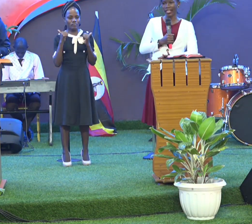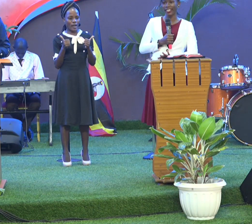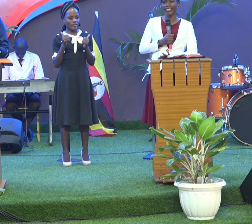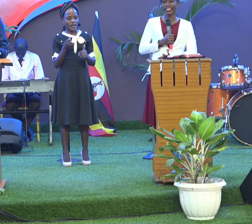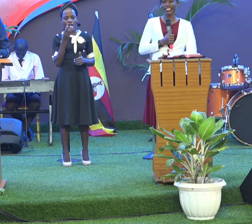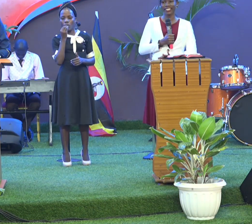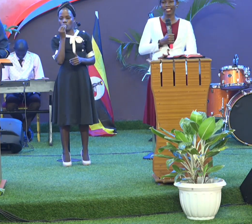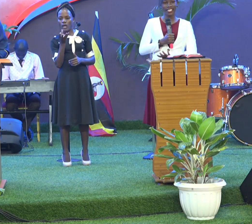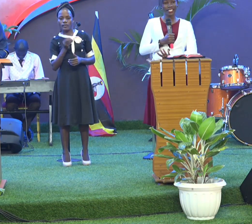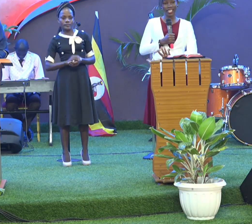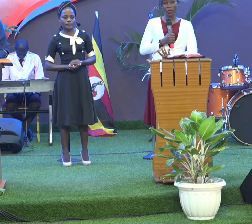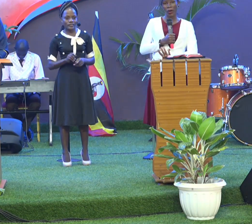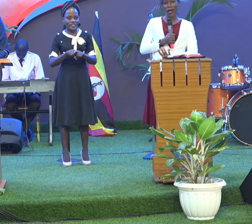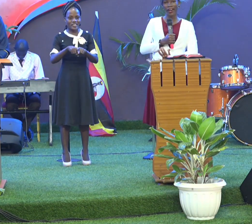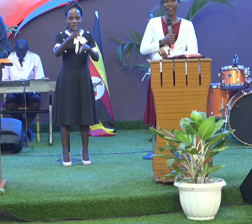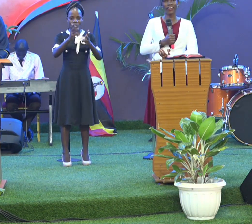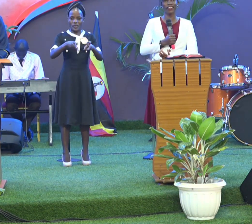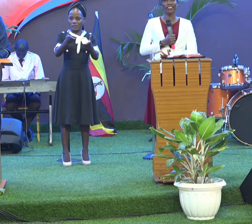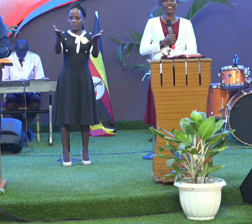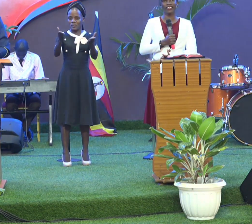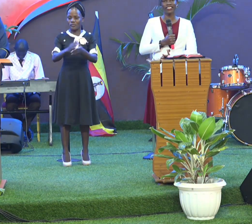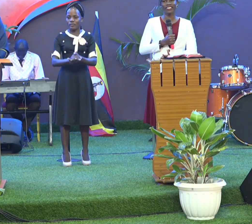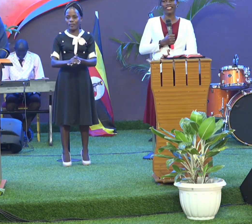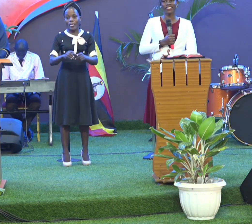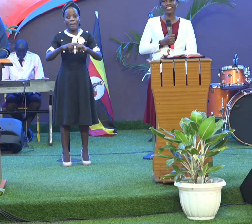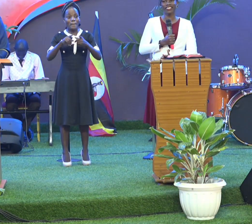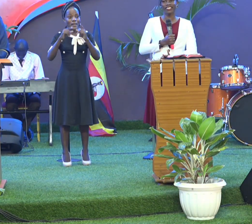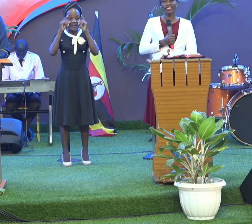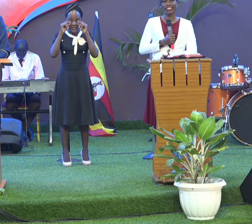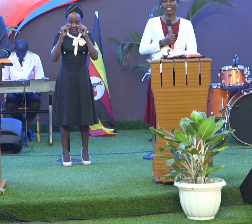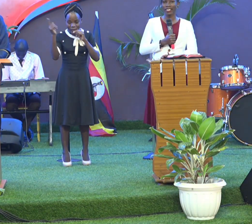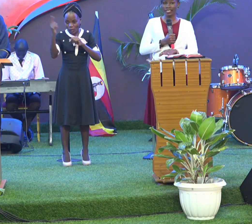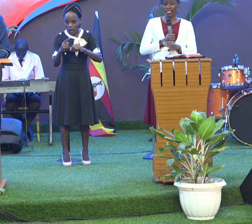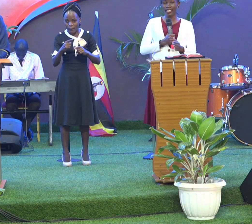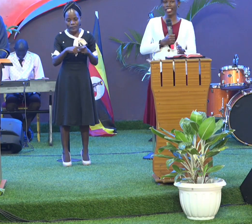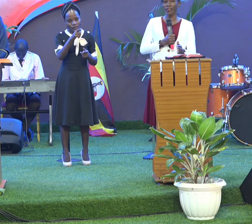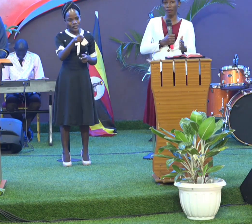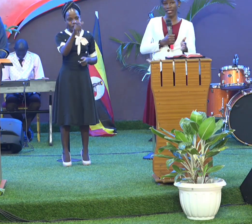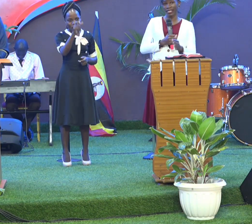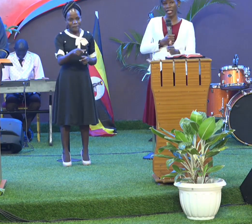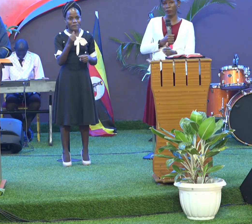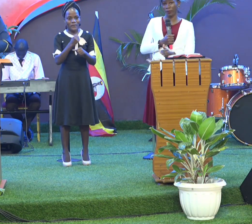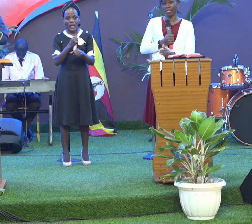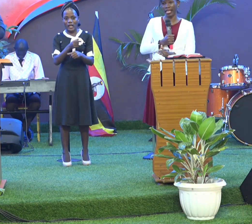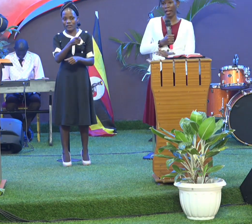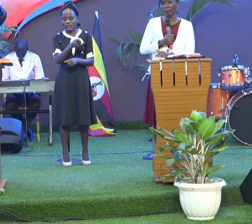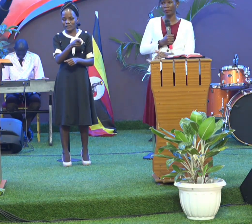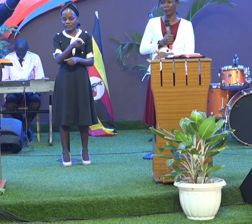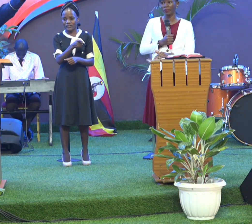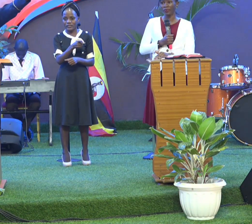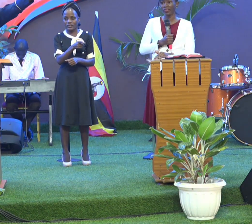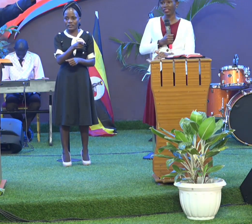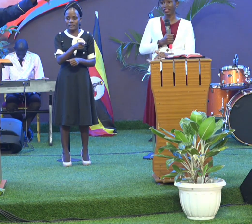looking. Just like you are. Mr. Tulote yamuwa biseera bye. and she didn't give Mr. Sleep his